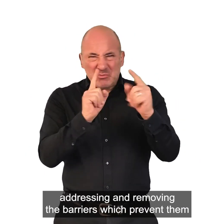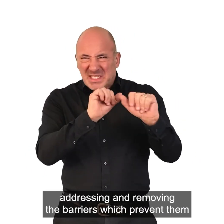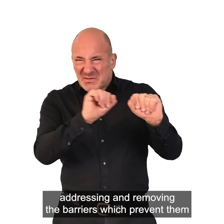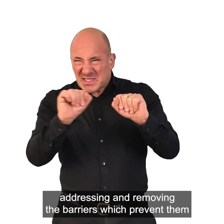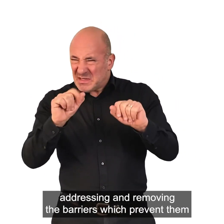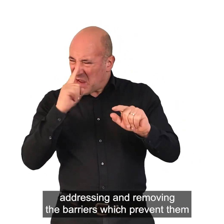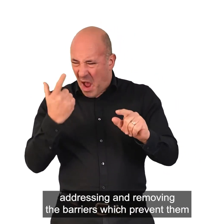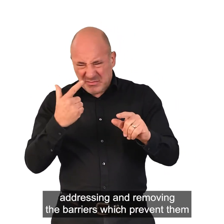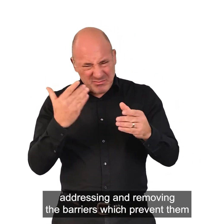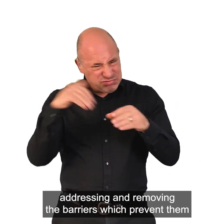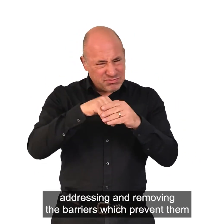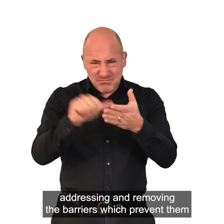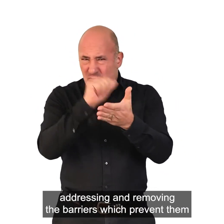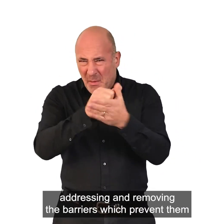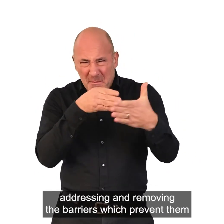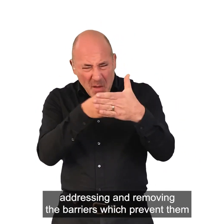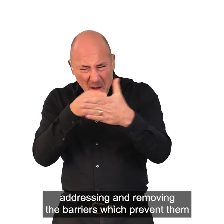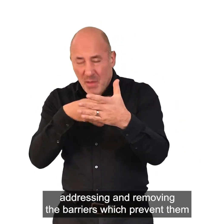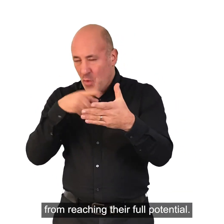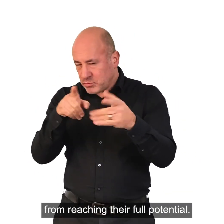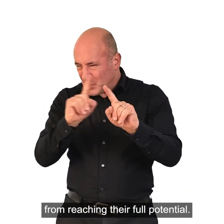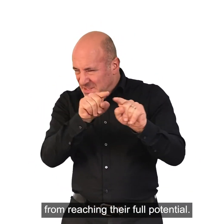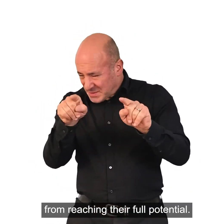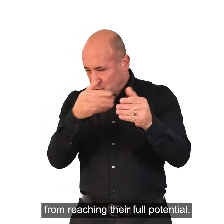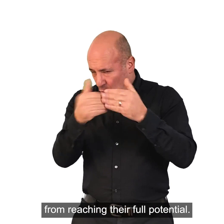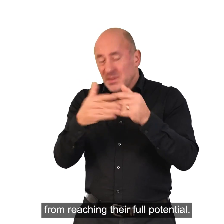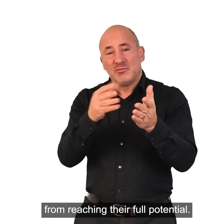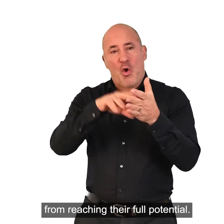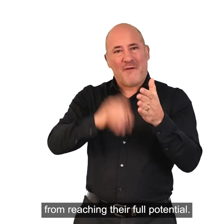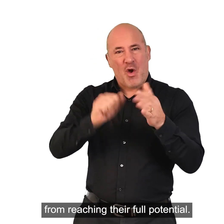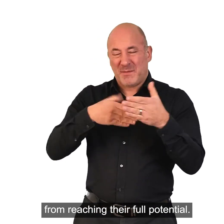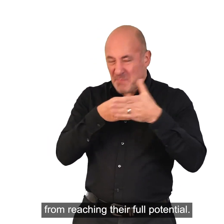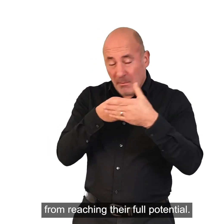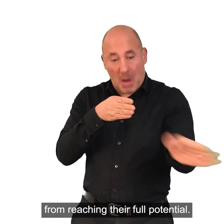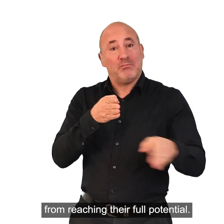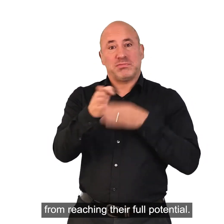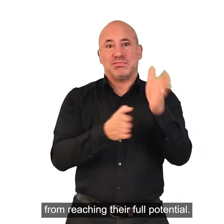addressing and removing the barriers which prevent them from reaching their full potential.